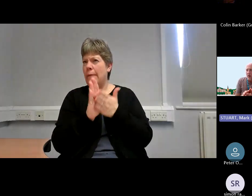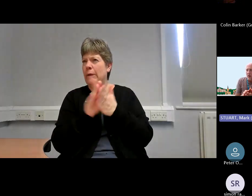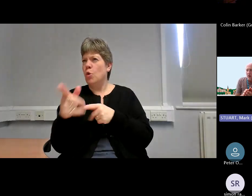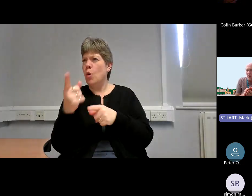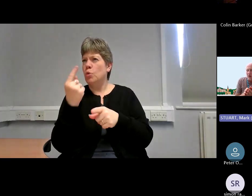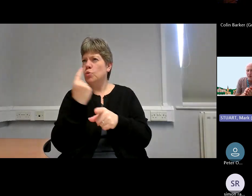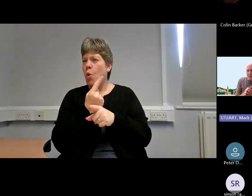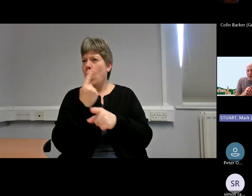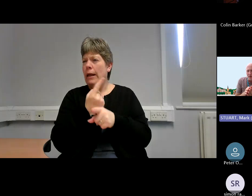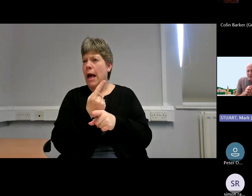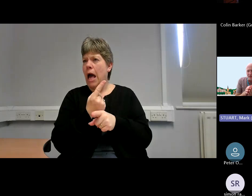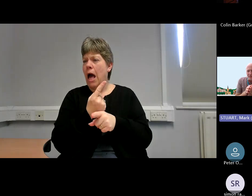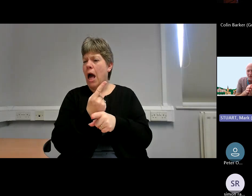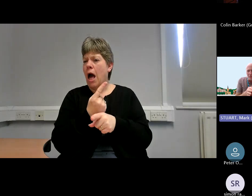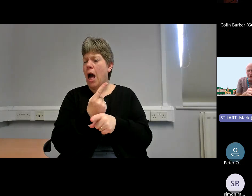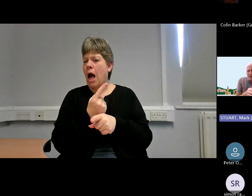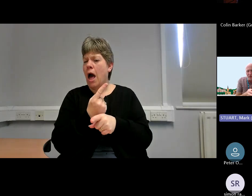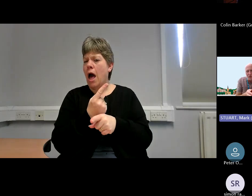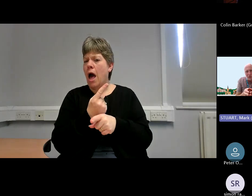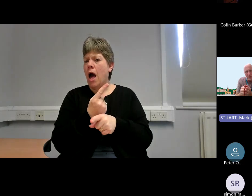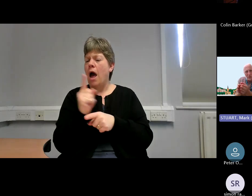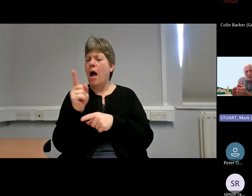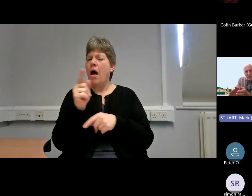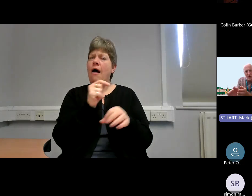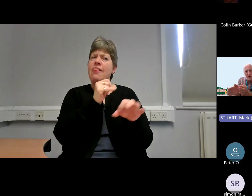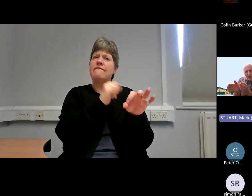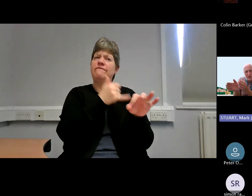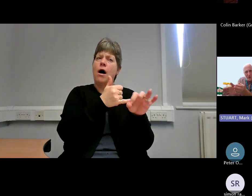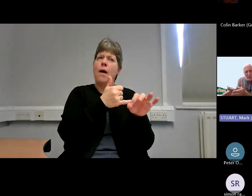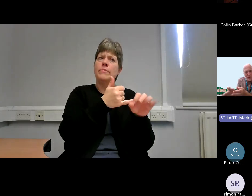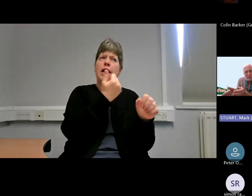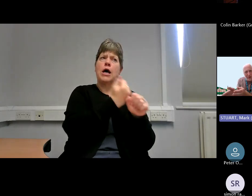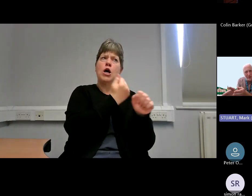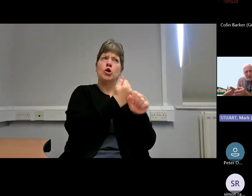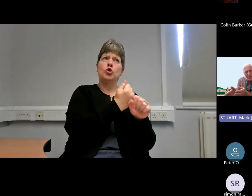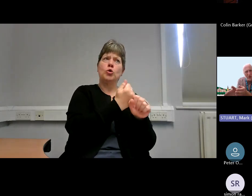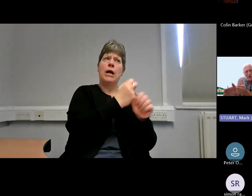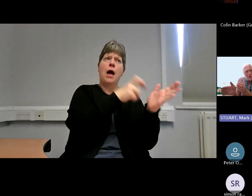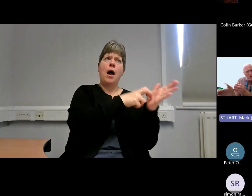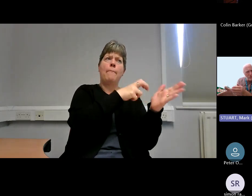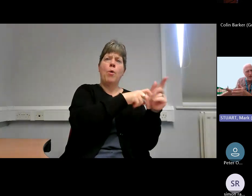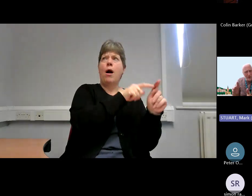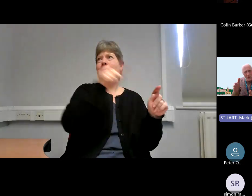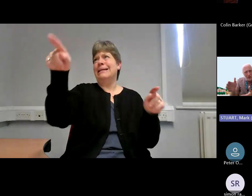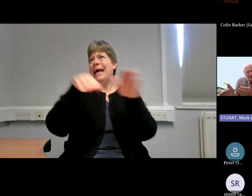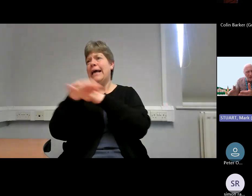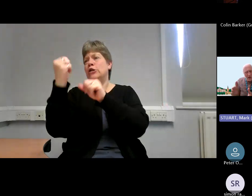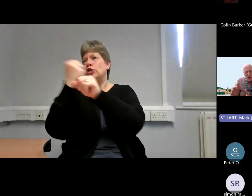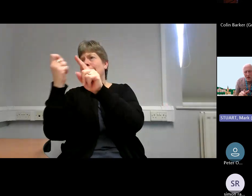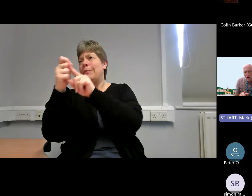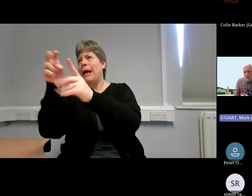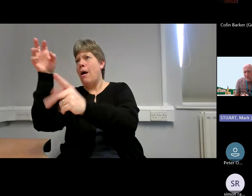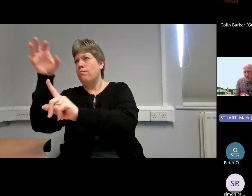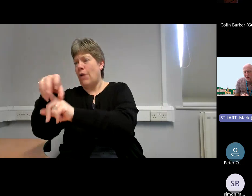about the pharmacist doing appointments at the GP practice, or